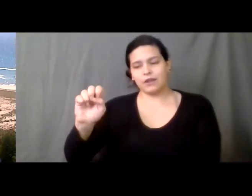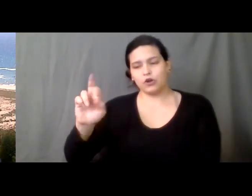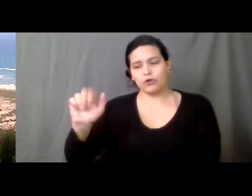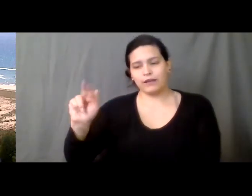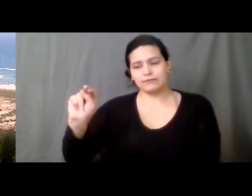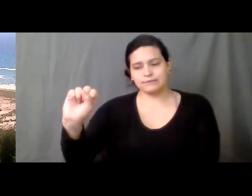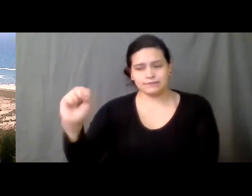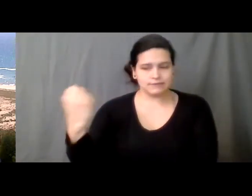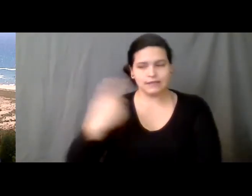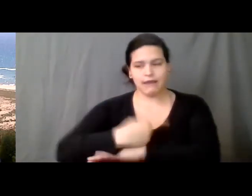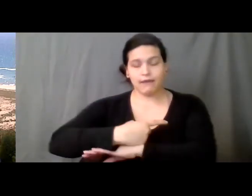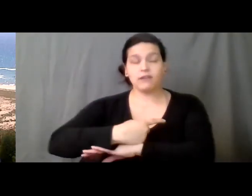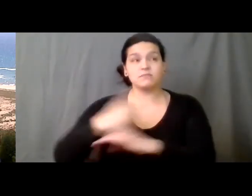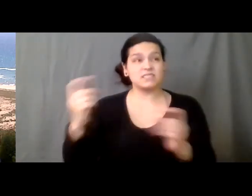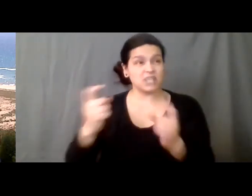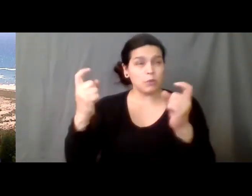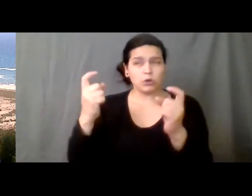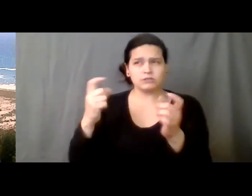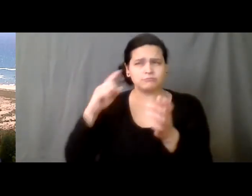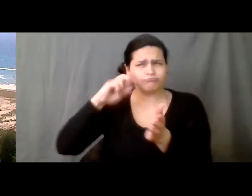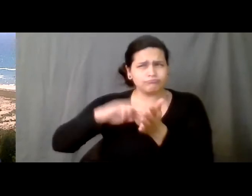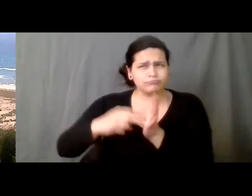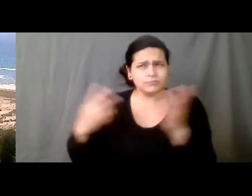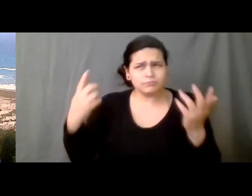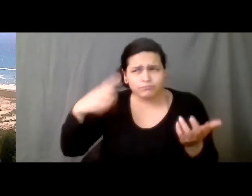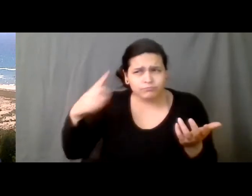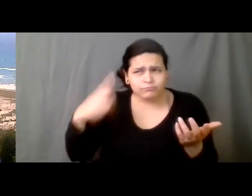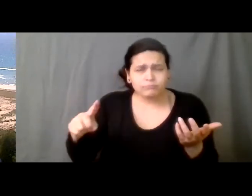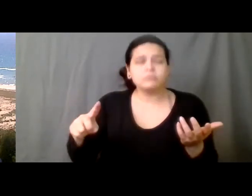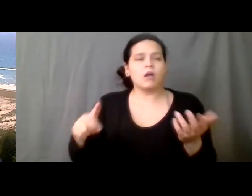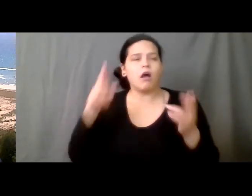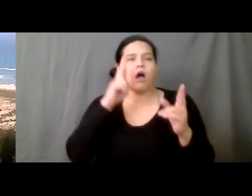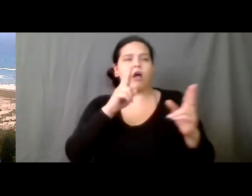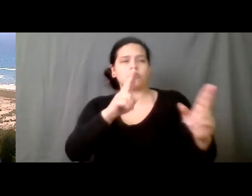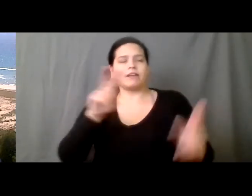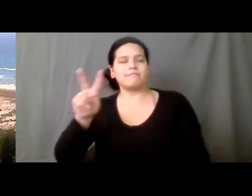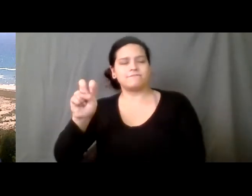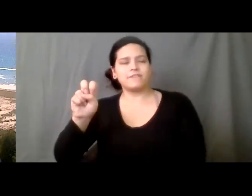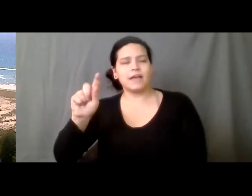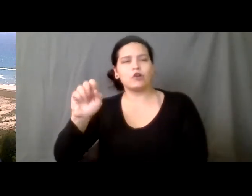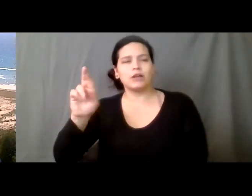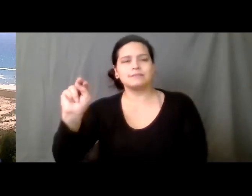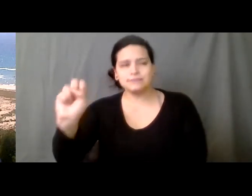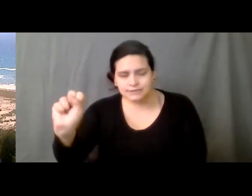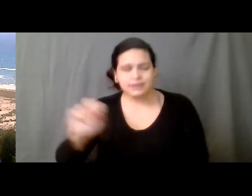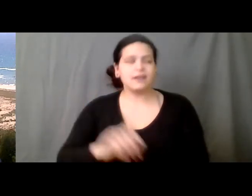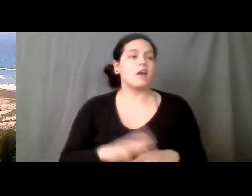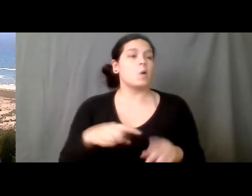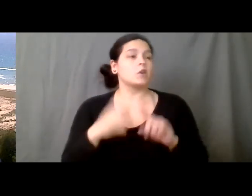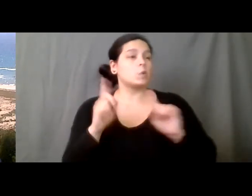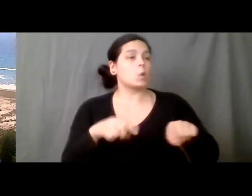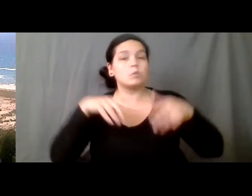we're always, we're honoring the veterans. When we go to a powwow, there'll be a veterans dance to honor the